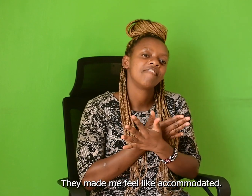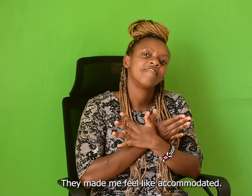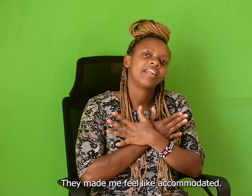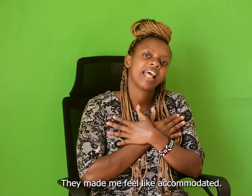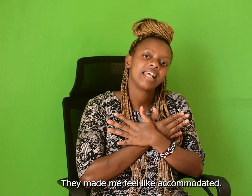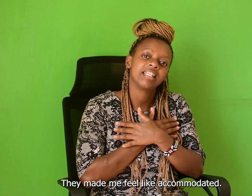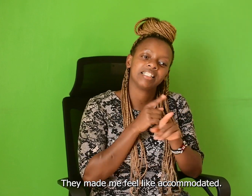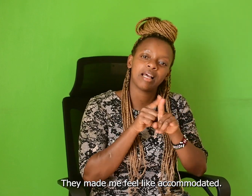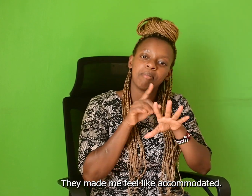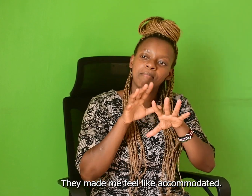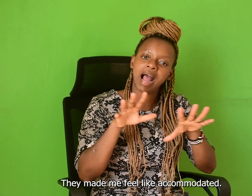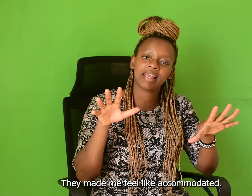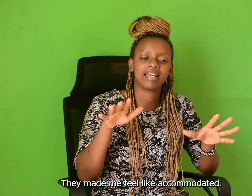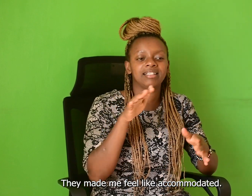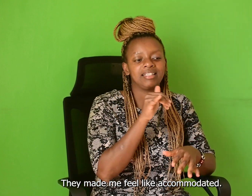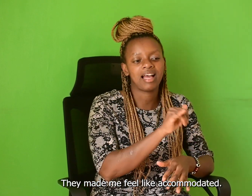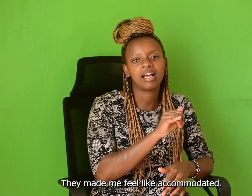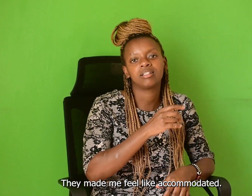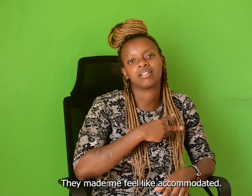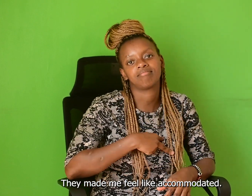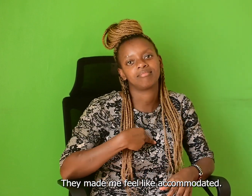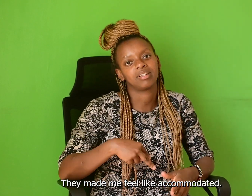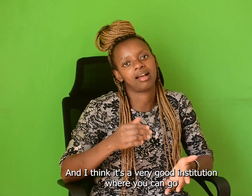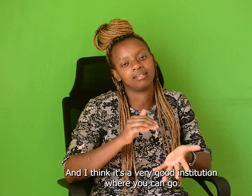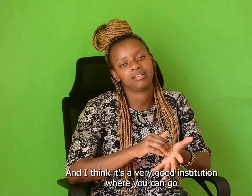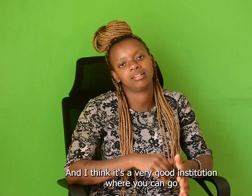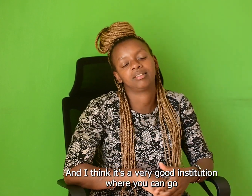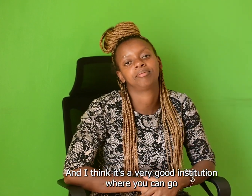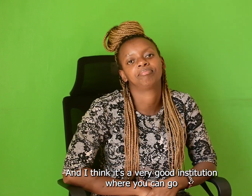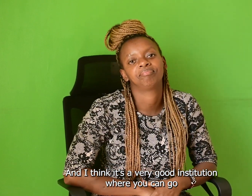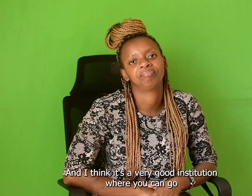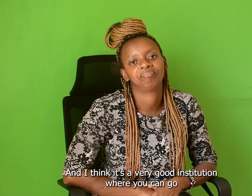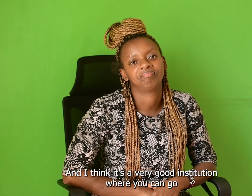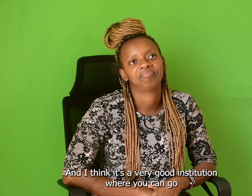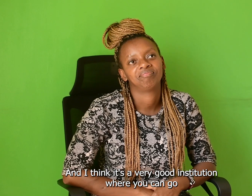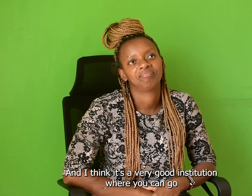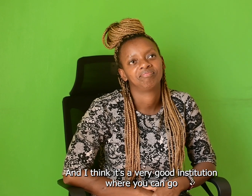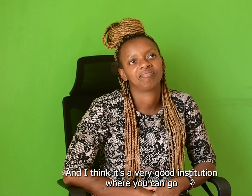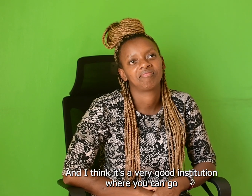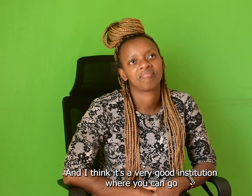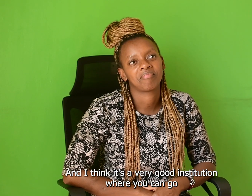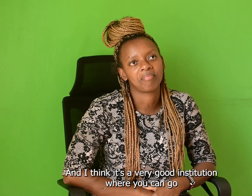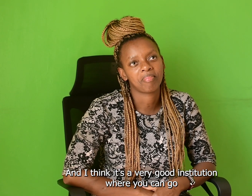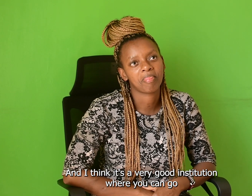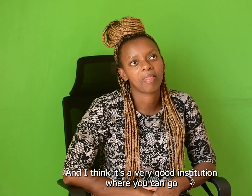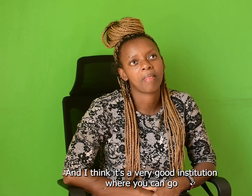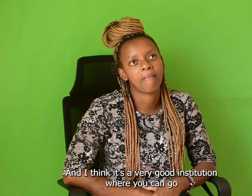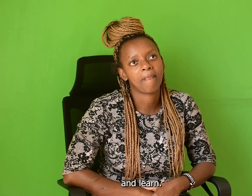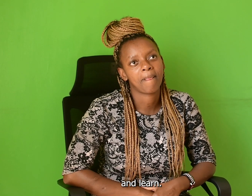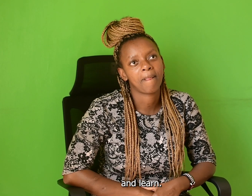me feel like accommodated, and I think it's a very good institution where people can go and learn.